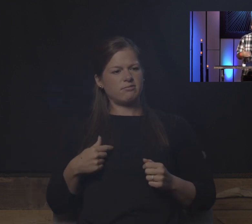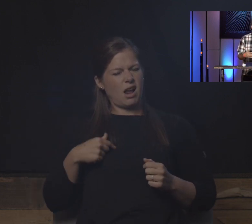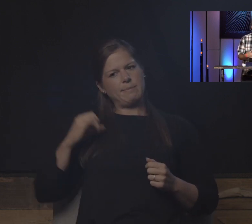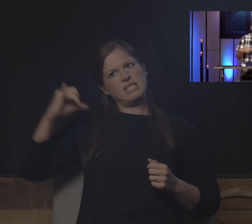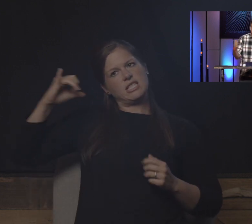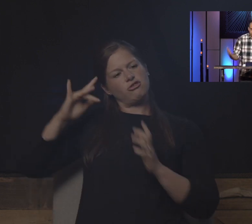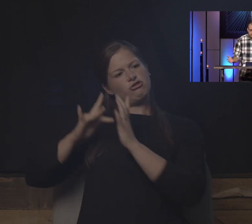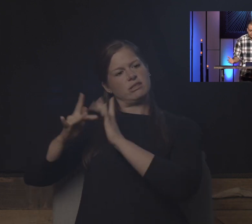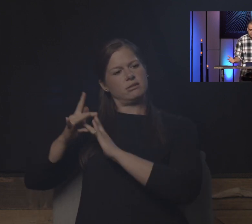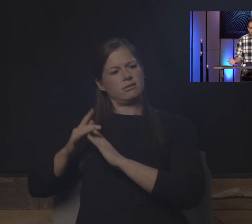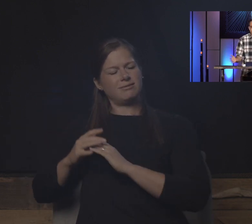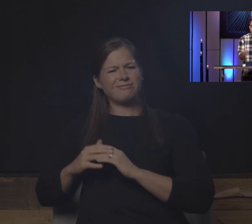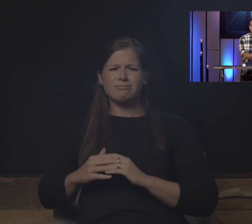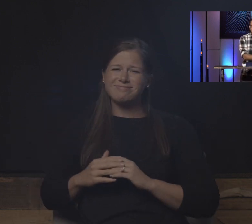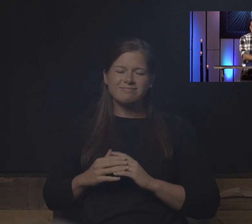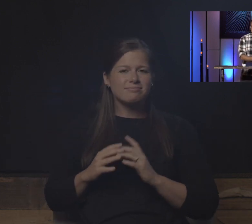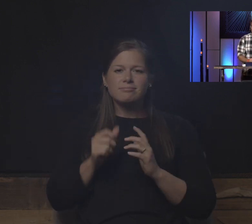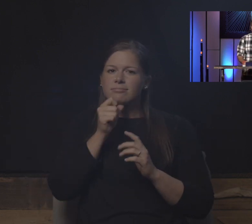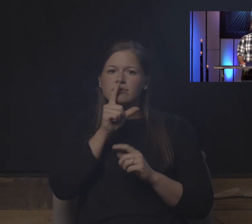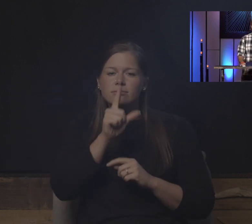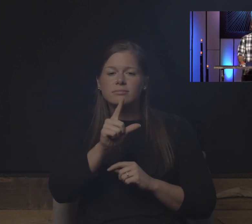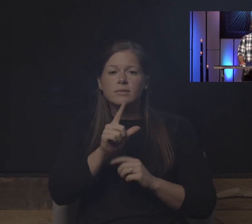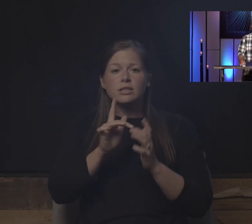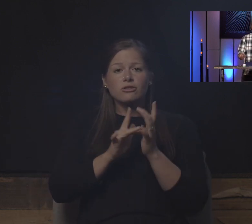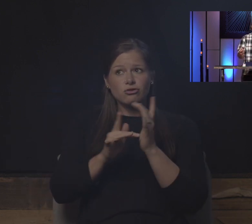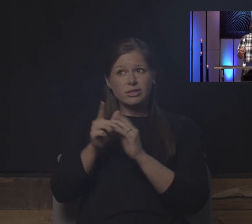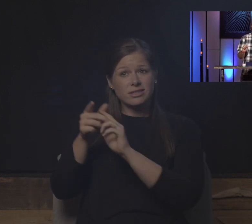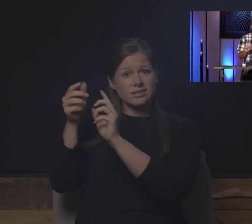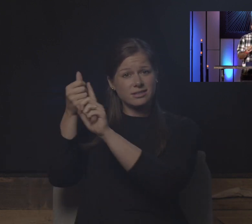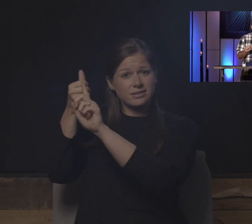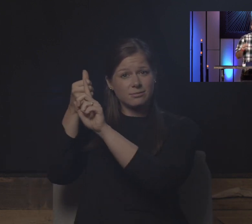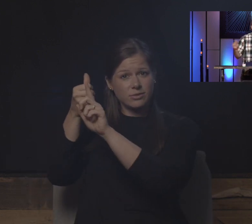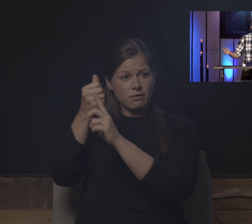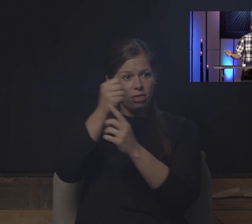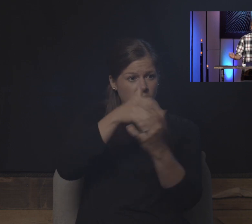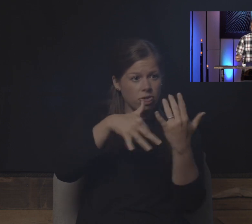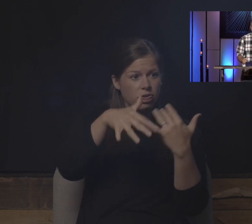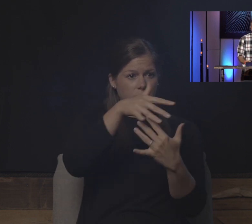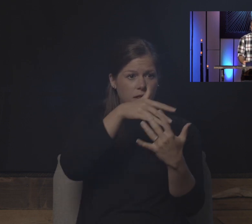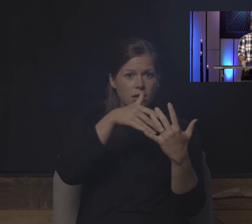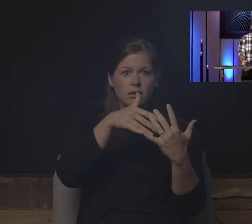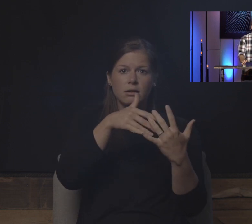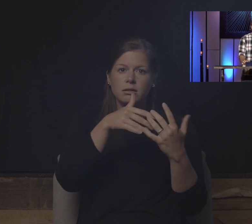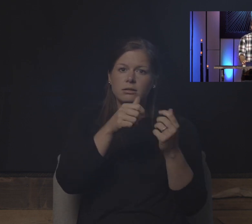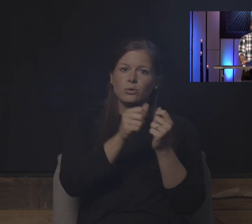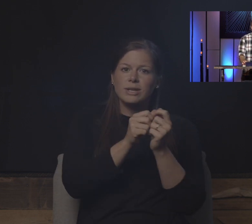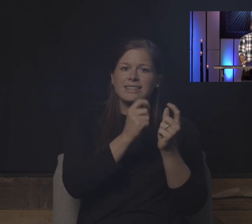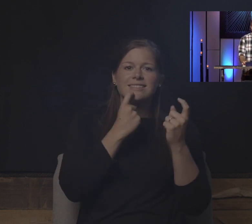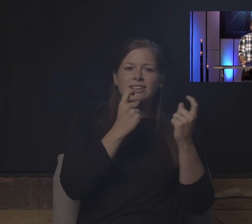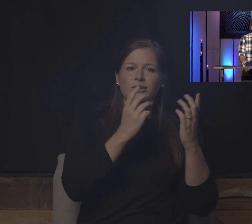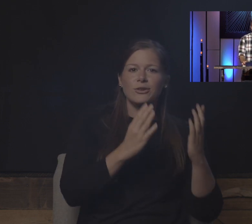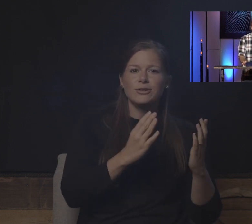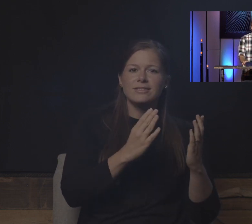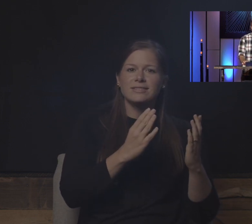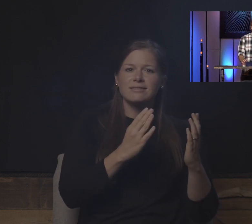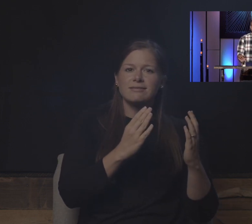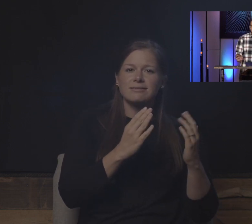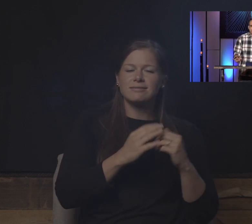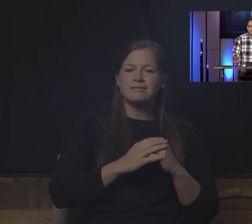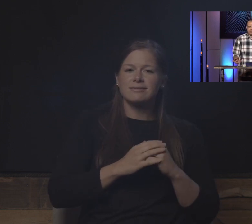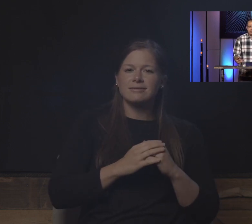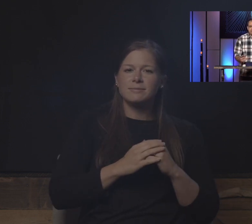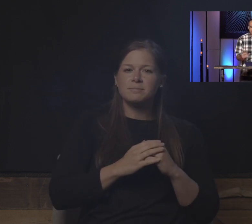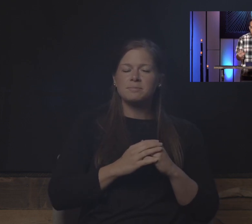mean interacting with the worst of sinners, just like he did, even though he wasn't influenced by them.